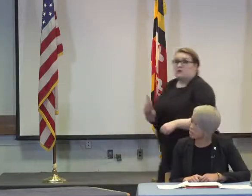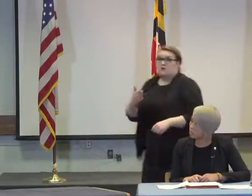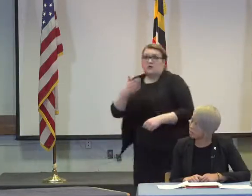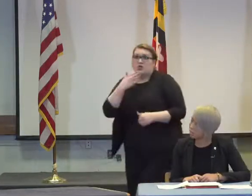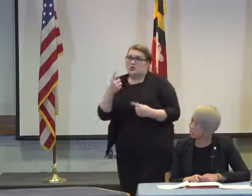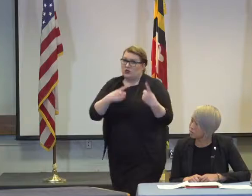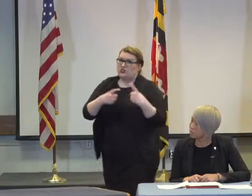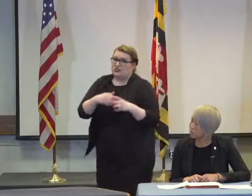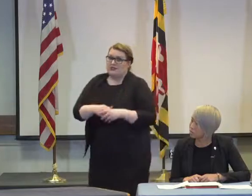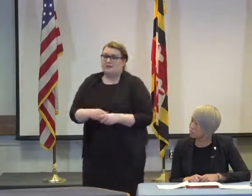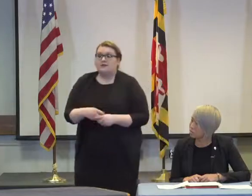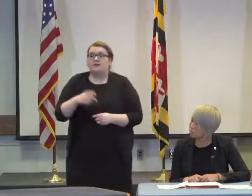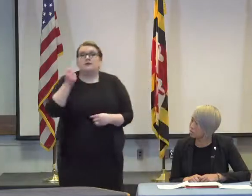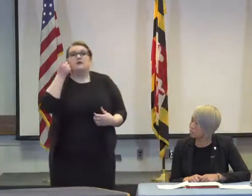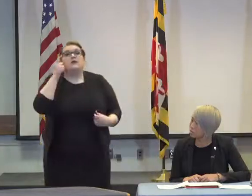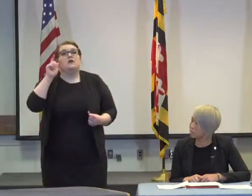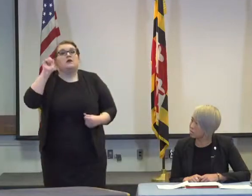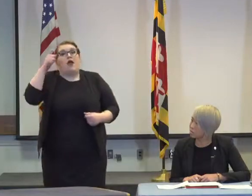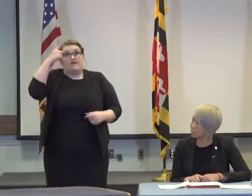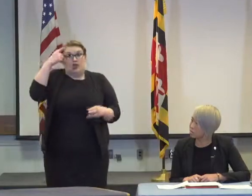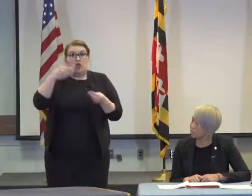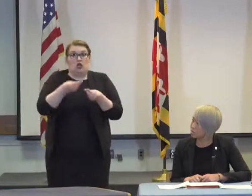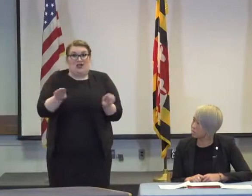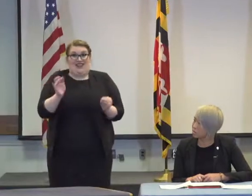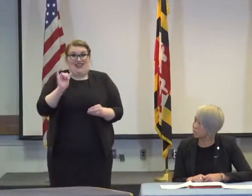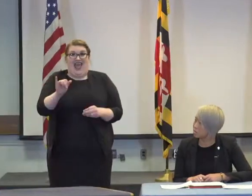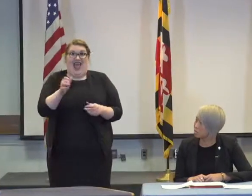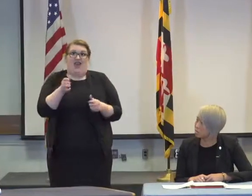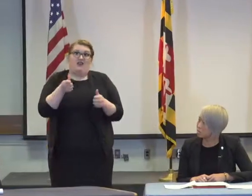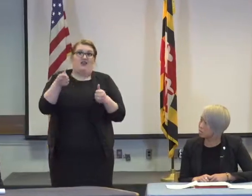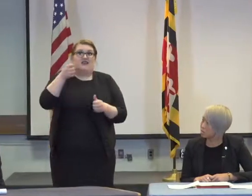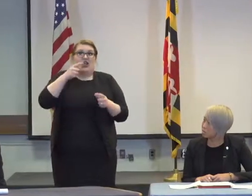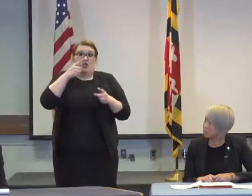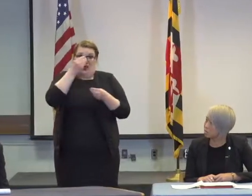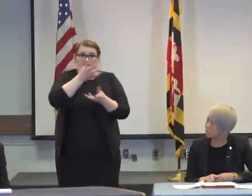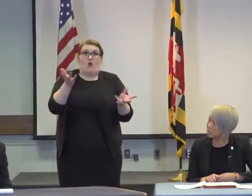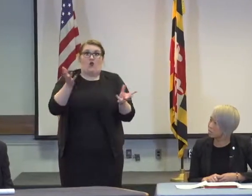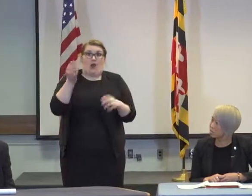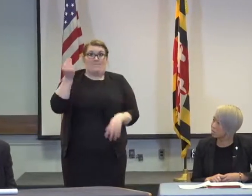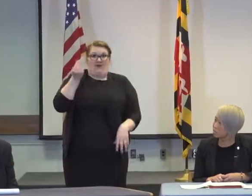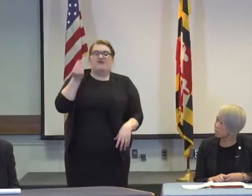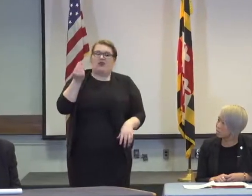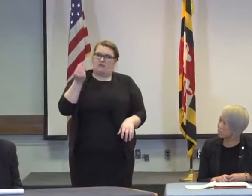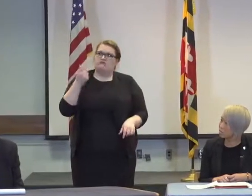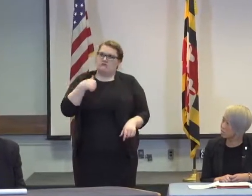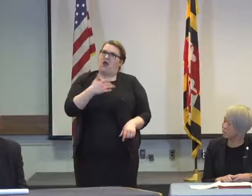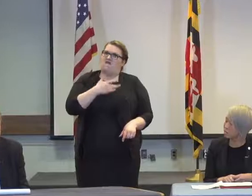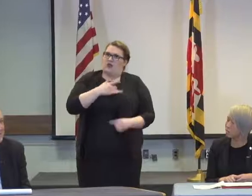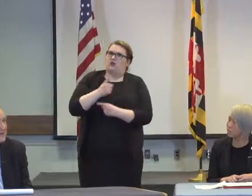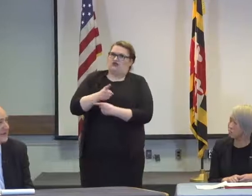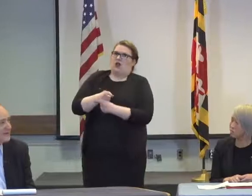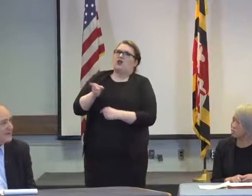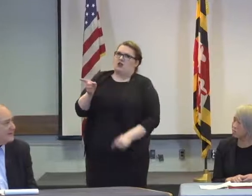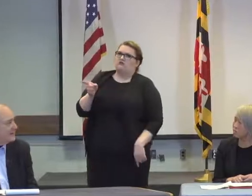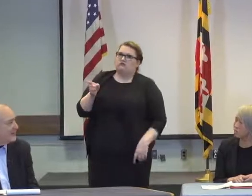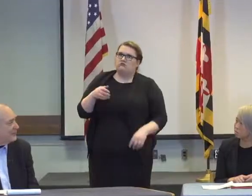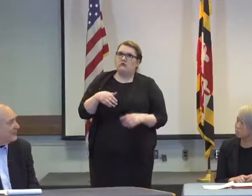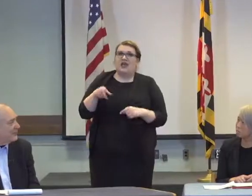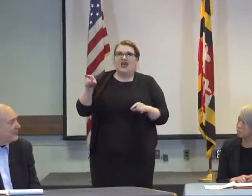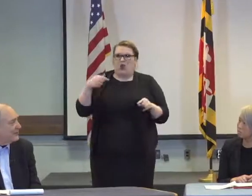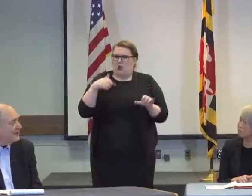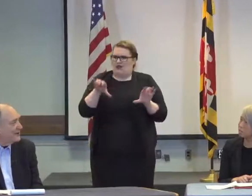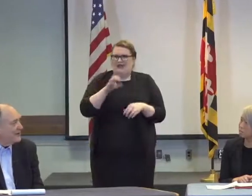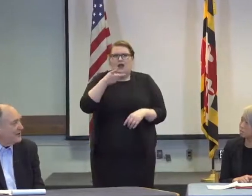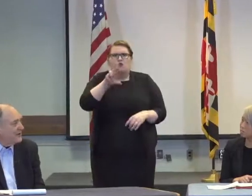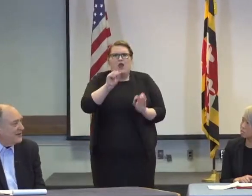The governor gave his executive order on Monday. I absolutely thought it was the right thing to do. I did a press conference about a